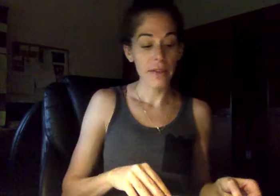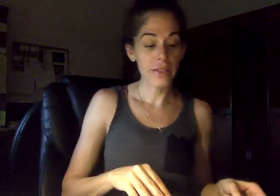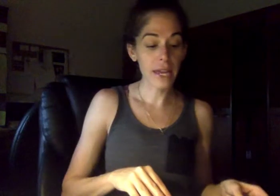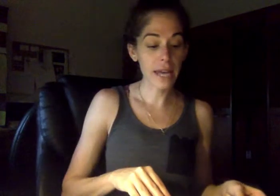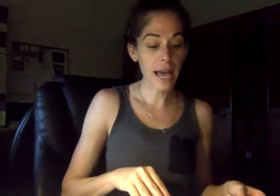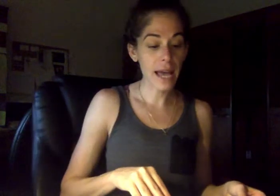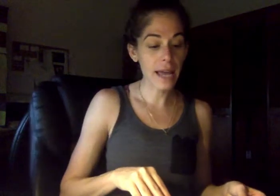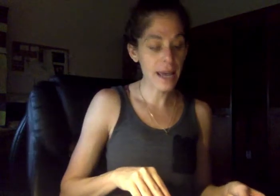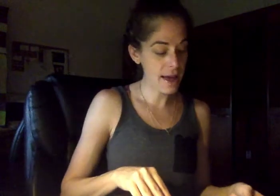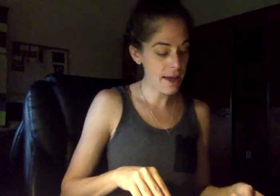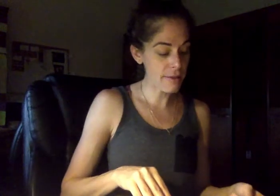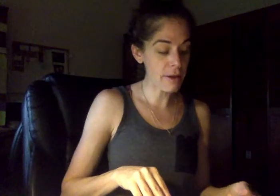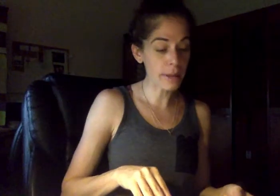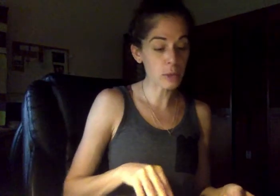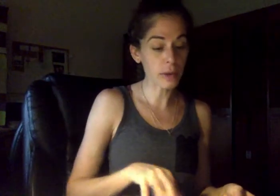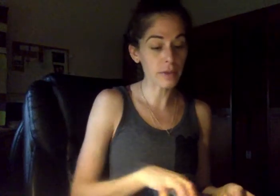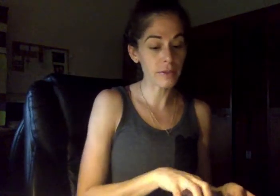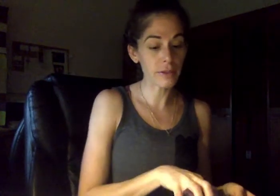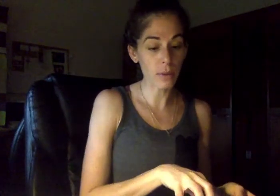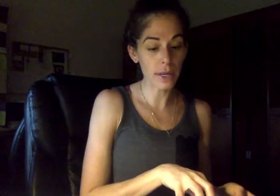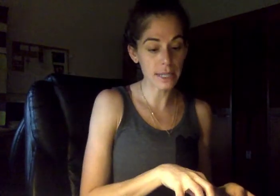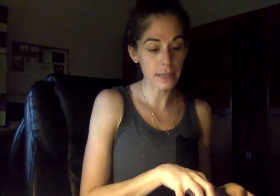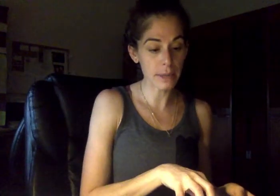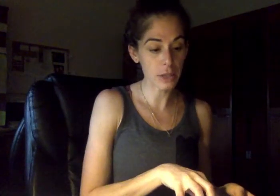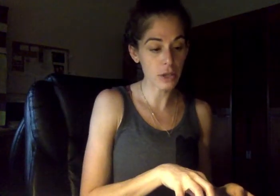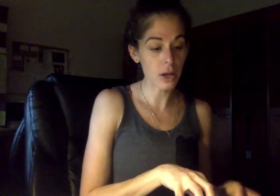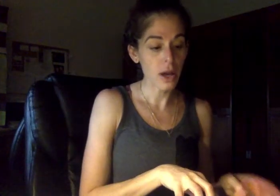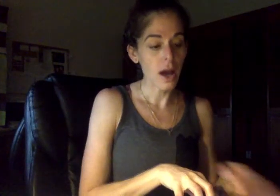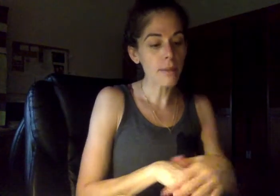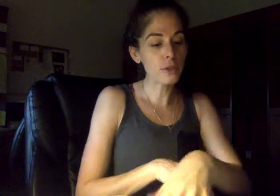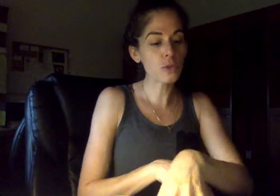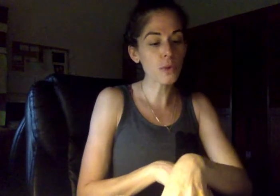Then I have, on page 154, I sent a picture. Just run through the